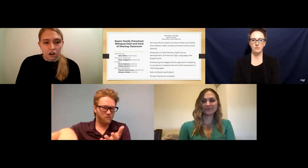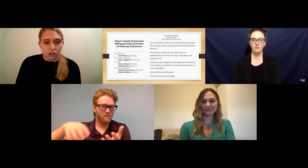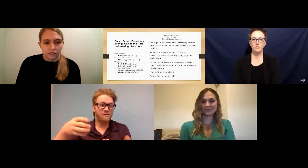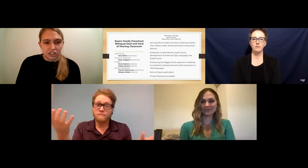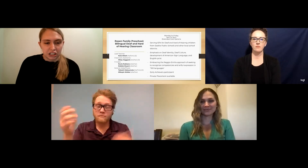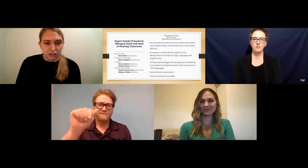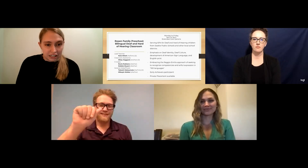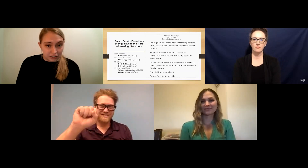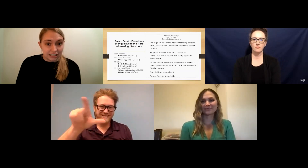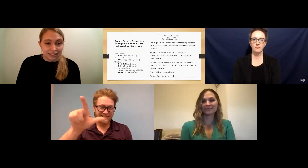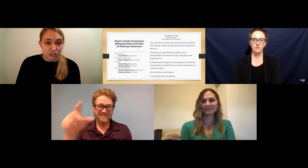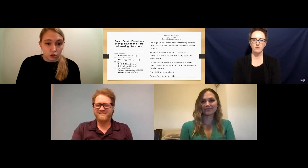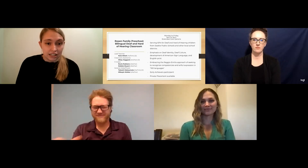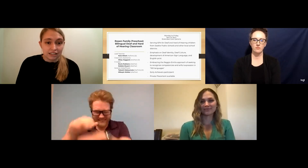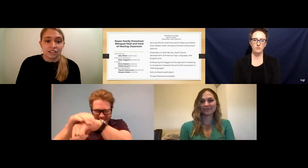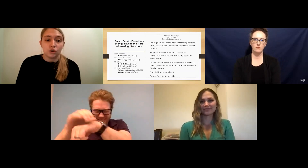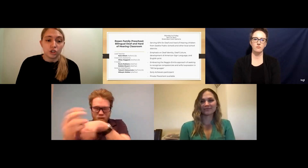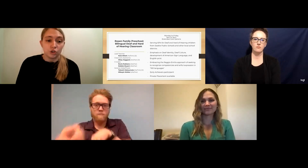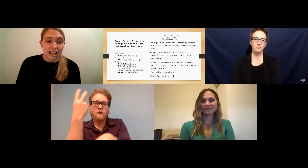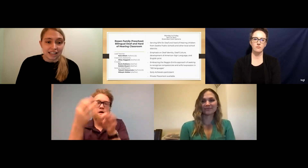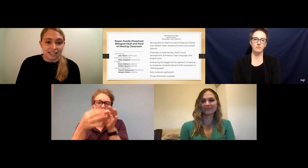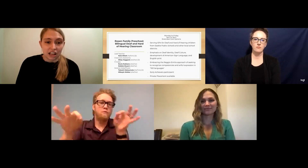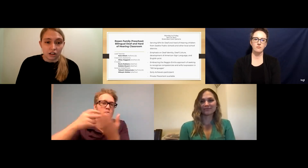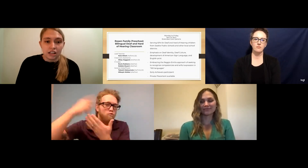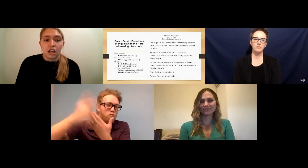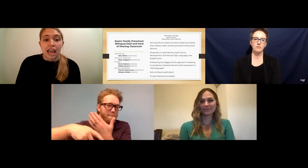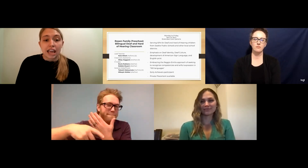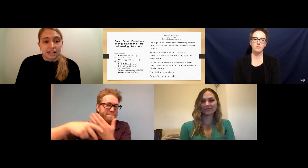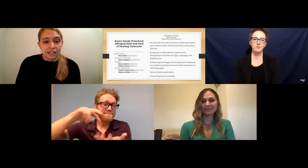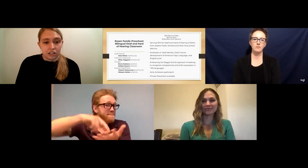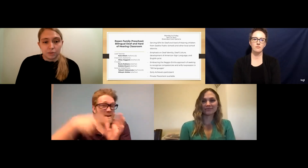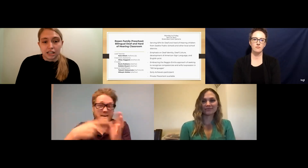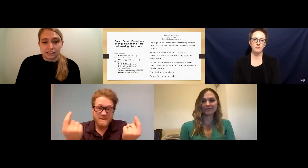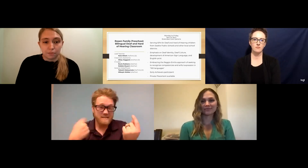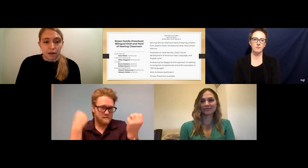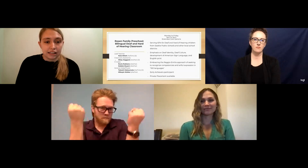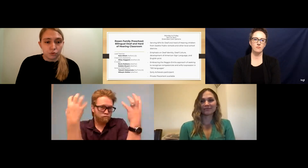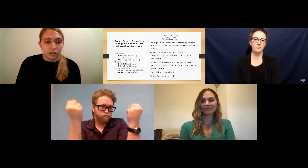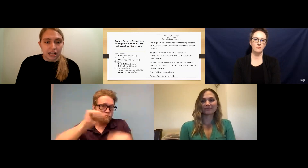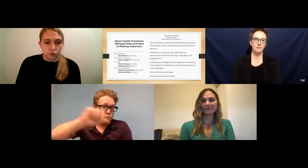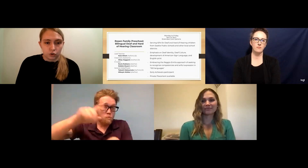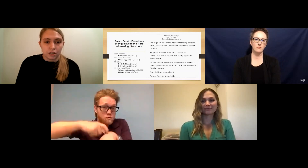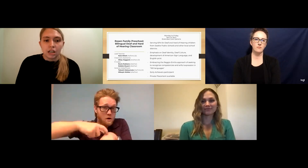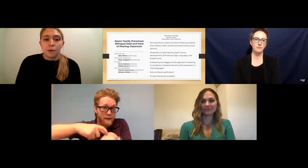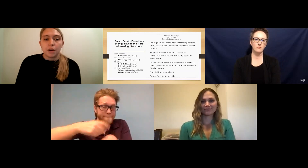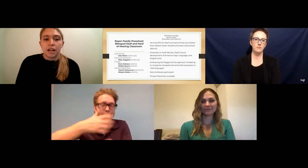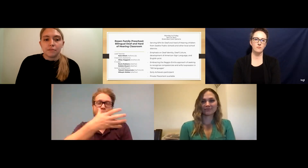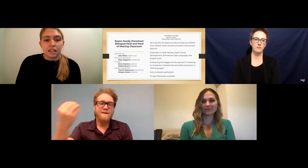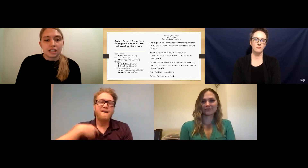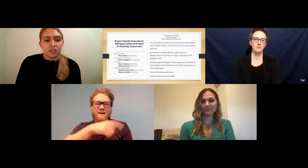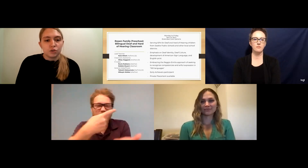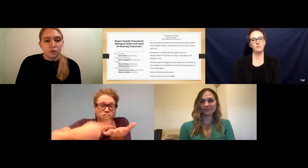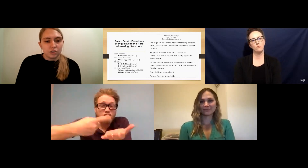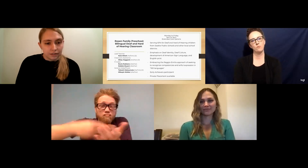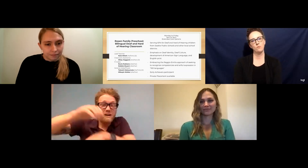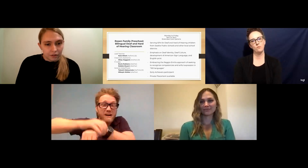deaf and hard of hearing students who use ASL and English because it's a bilingual classroom. But